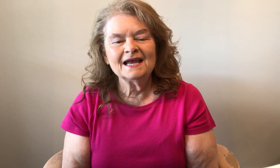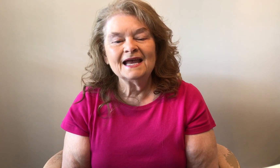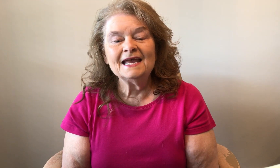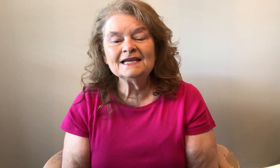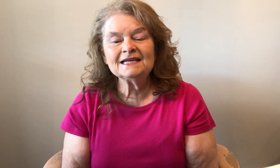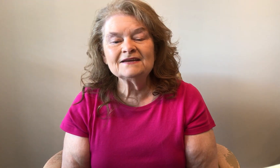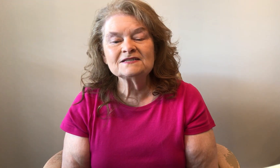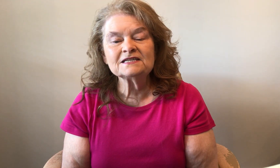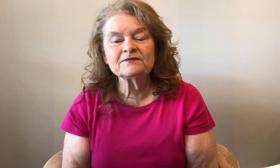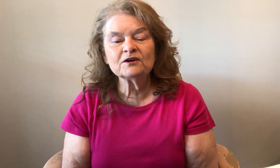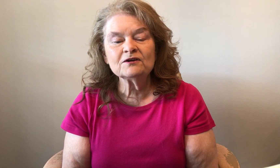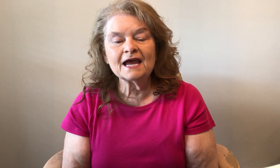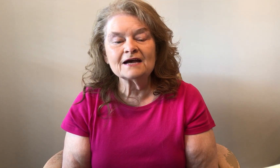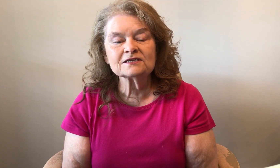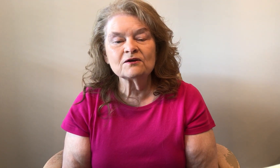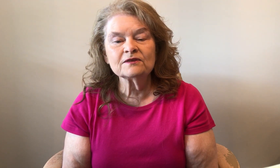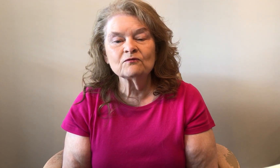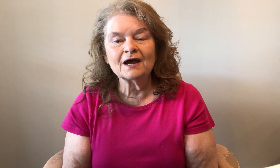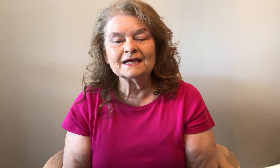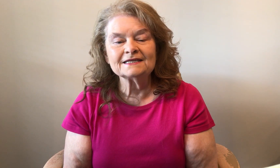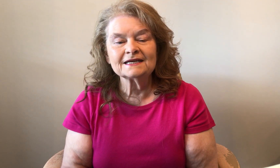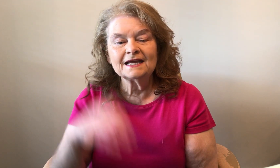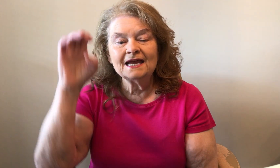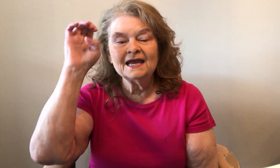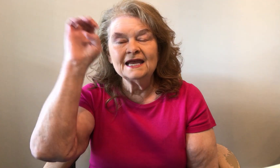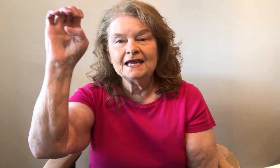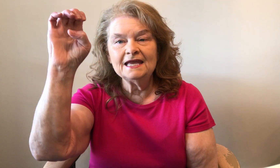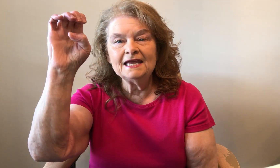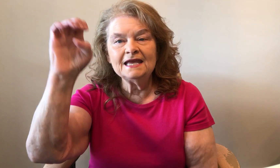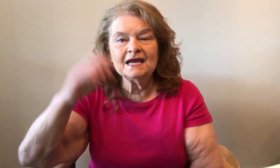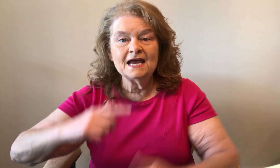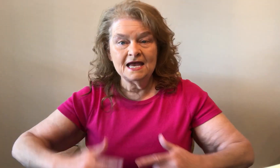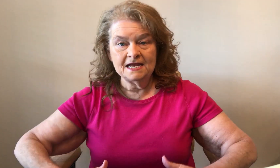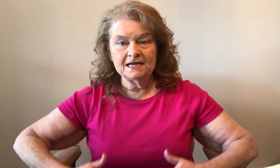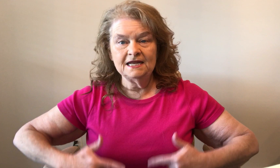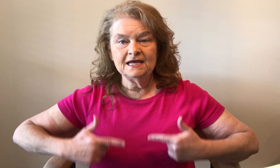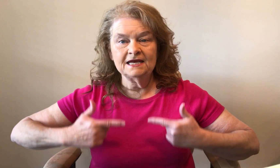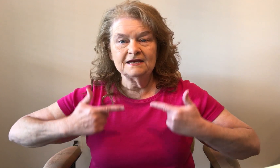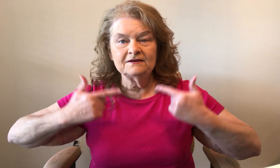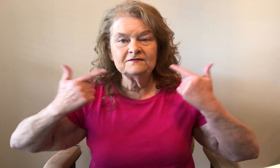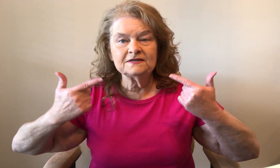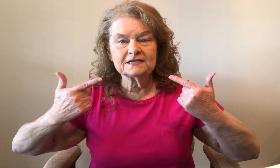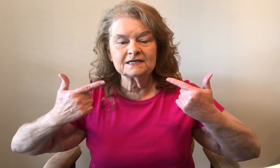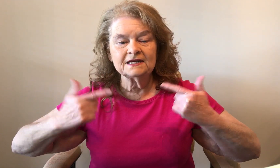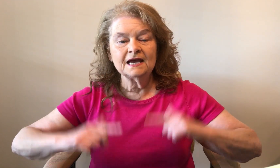He lives in the 3rd house on the right. He lives